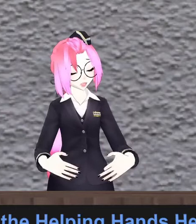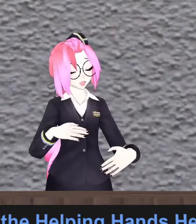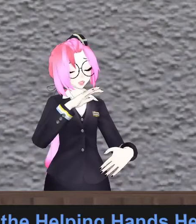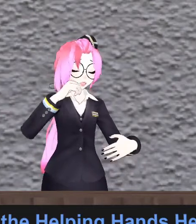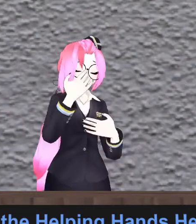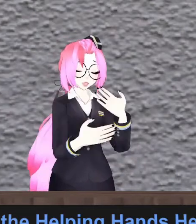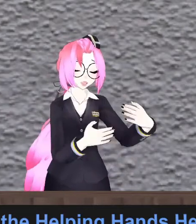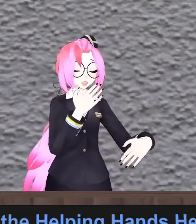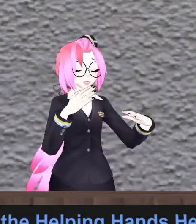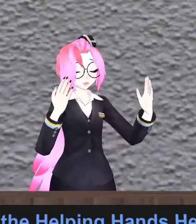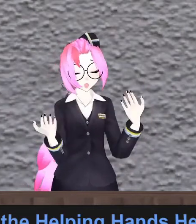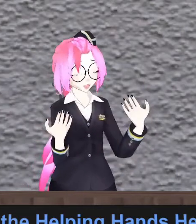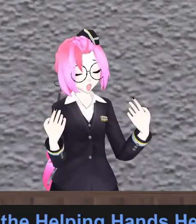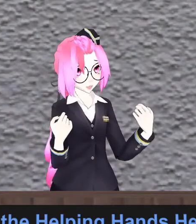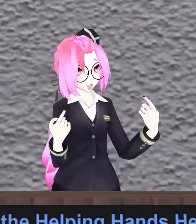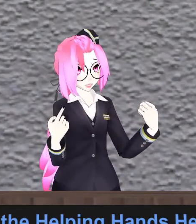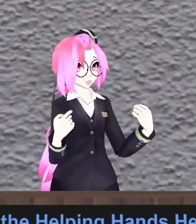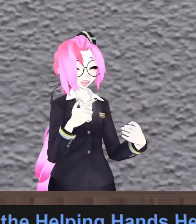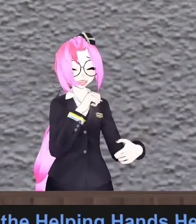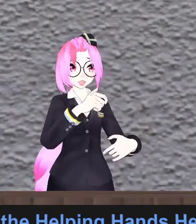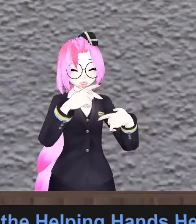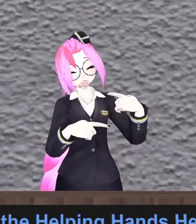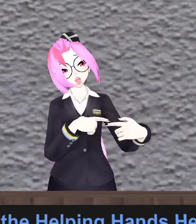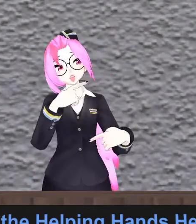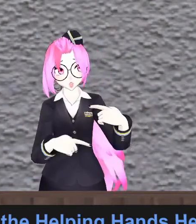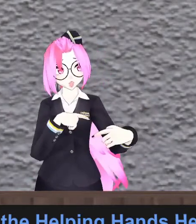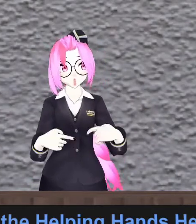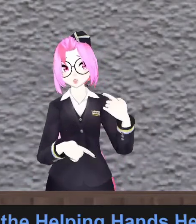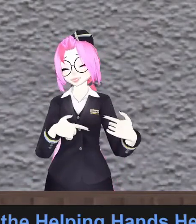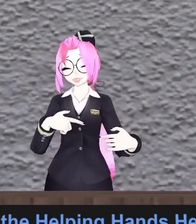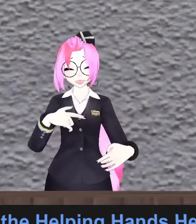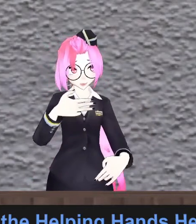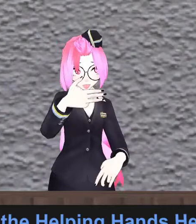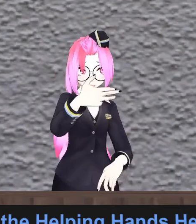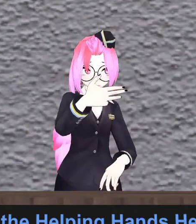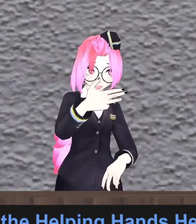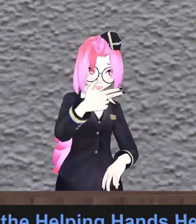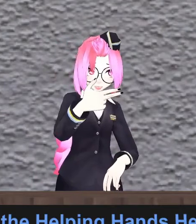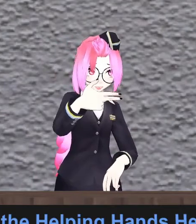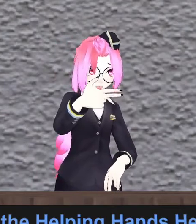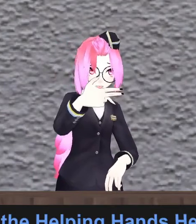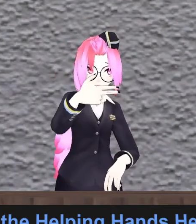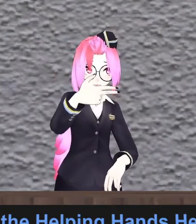body and your hands what's happening in the story. You're not just signing every single word. So yeah, this is an